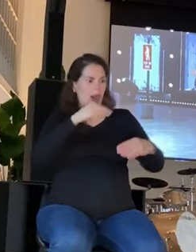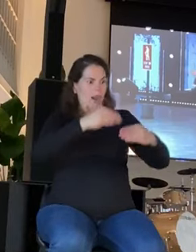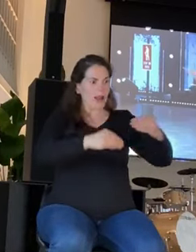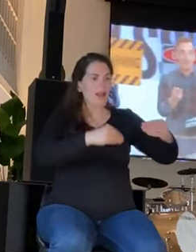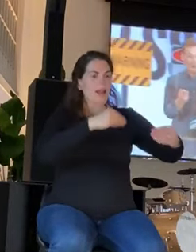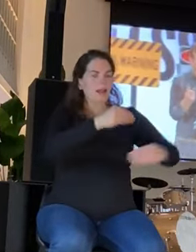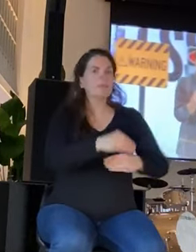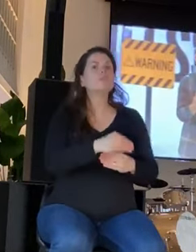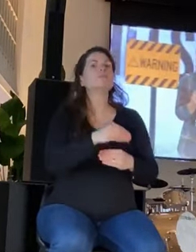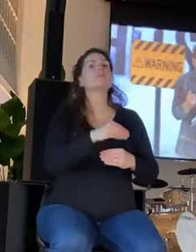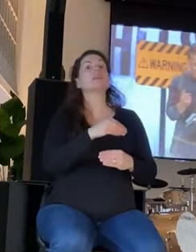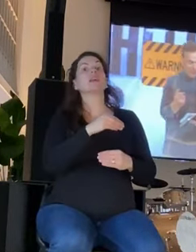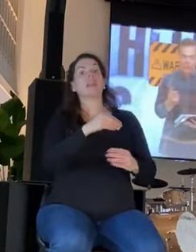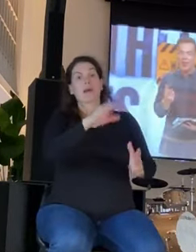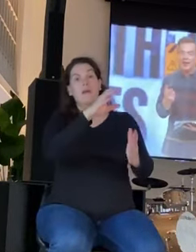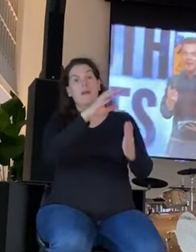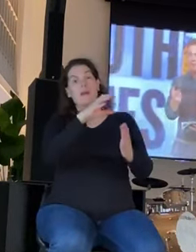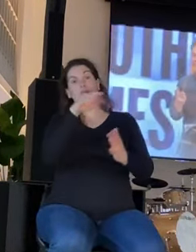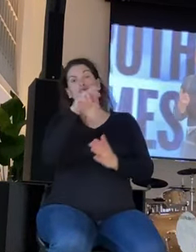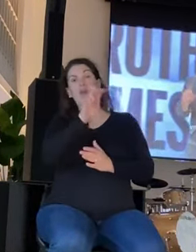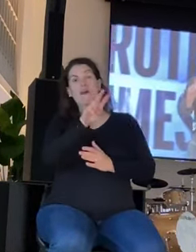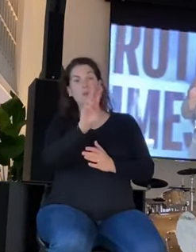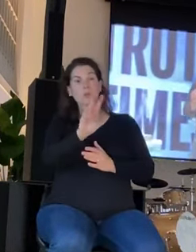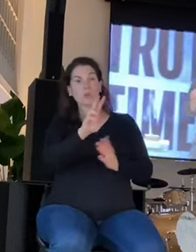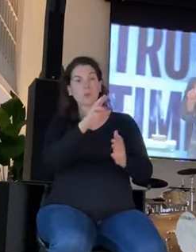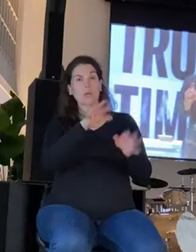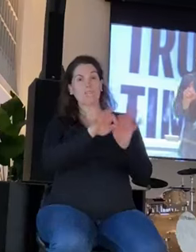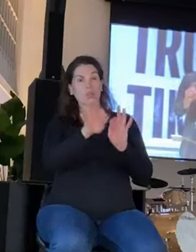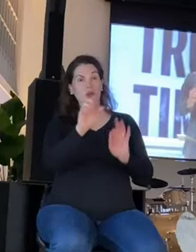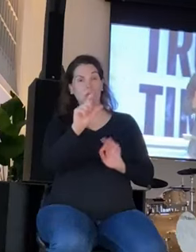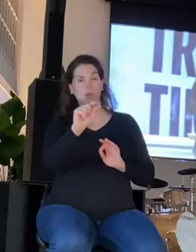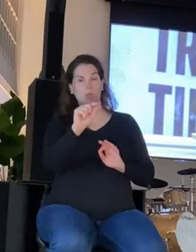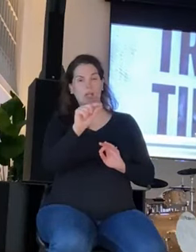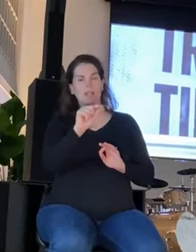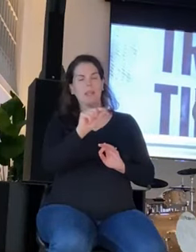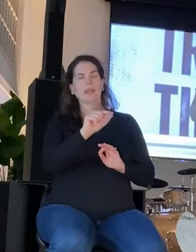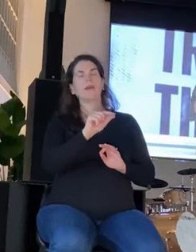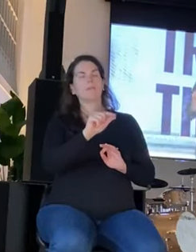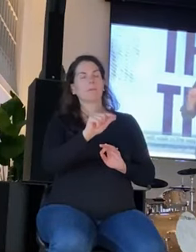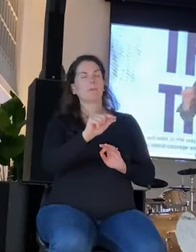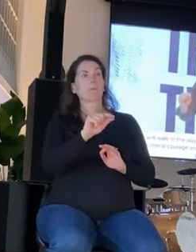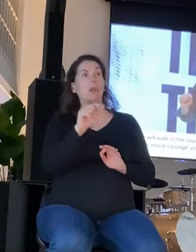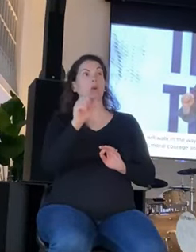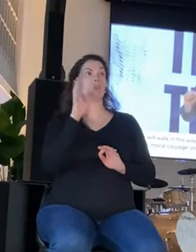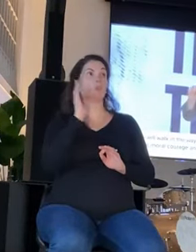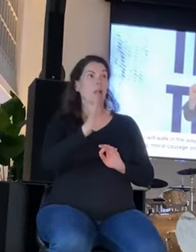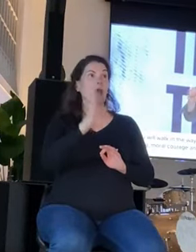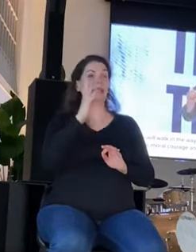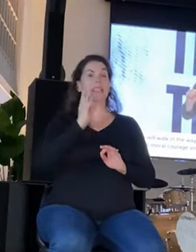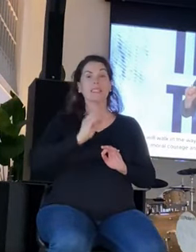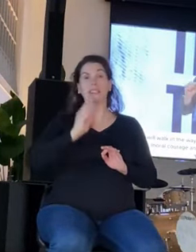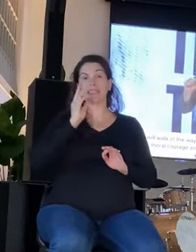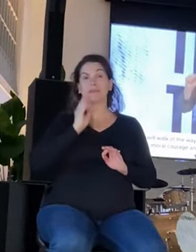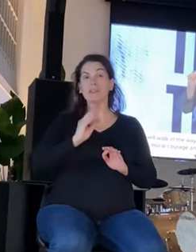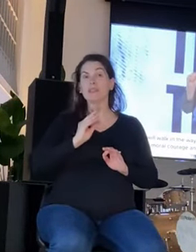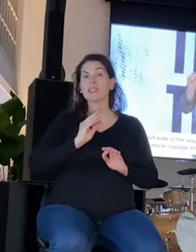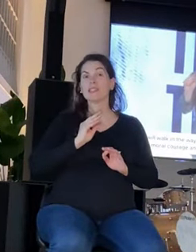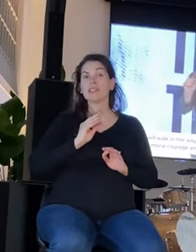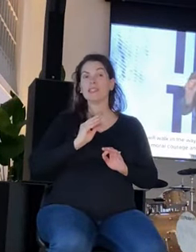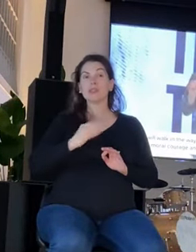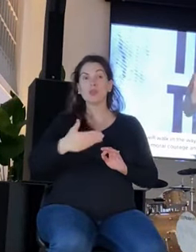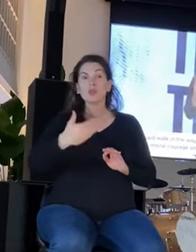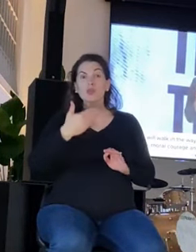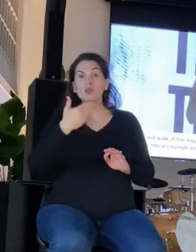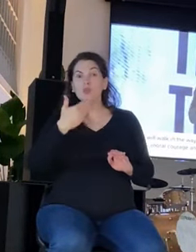fact, in the next chapter, Proverbs 2, verse 20, it reads this way in the Amplified. So you will walk in the way